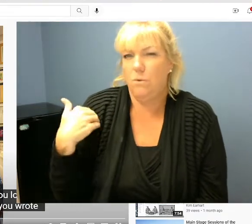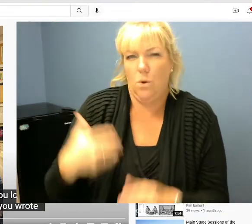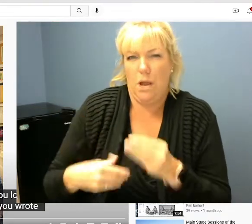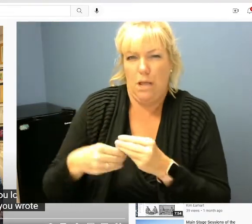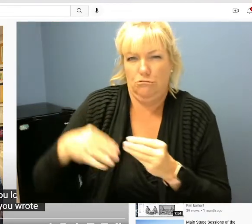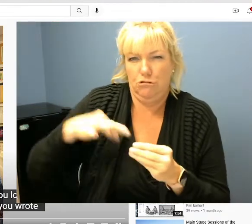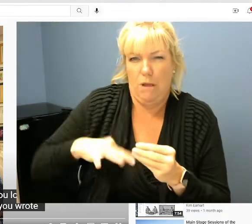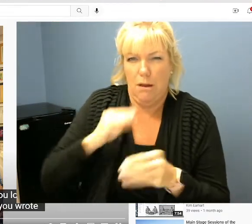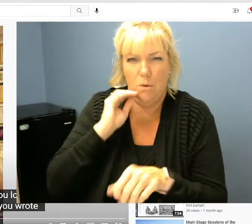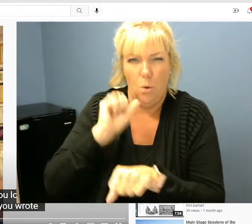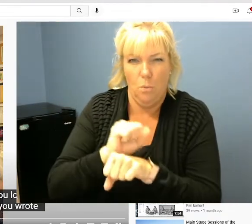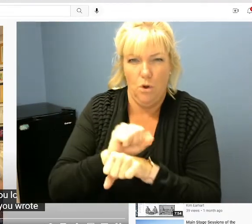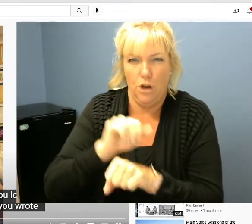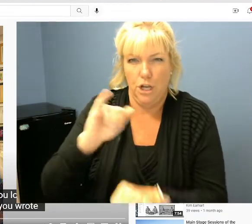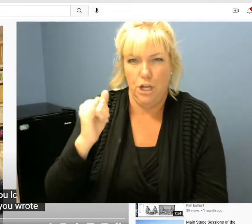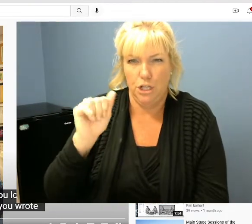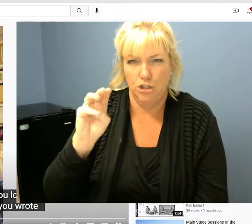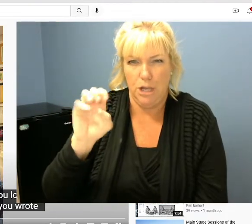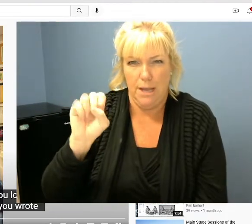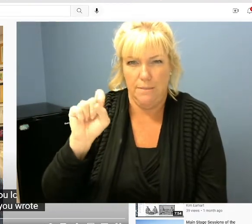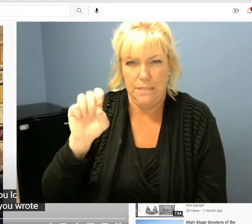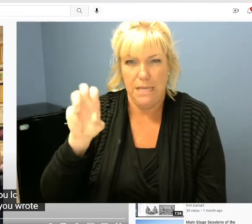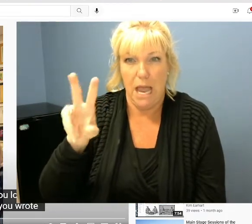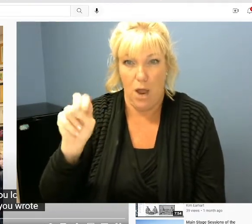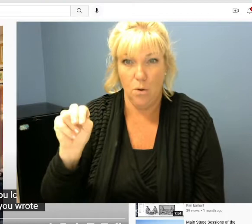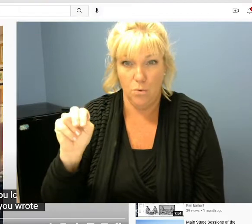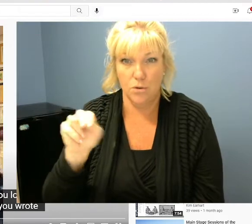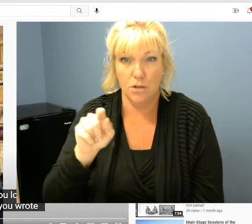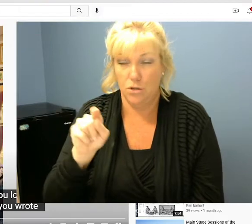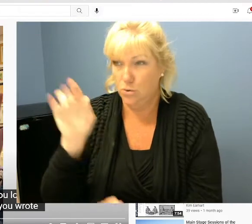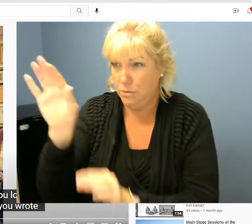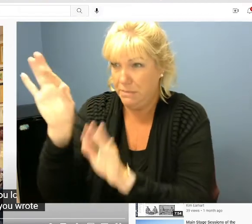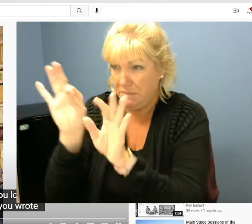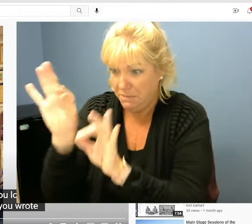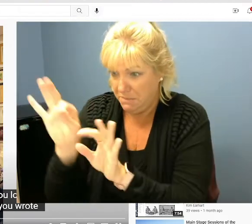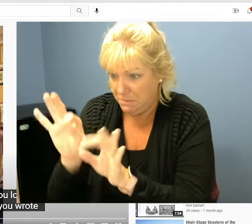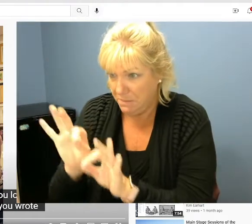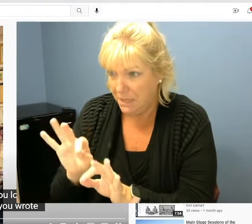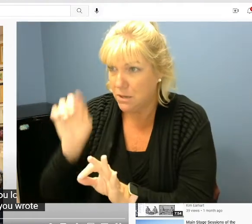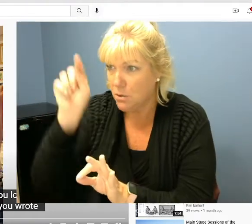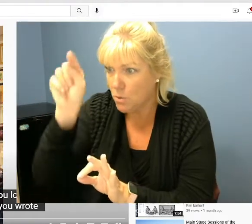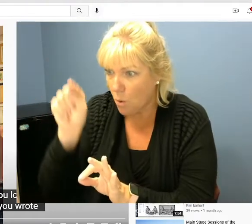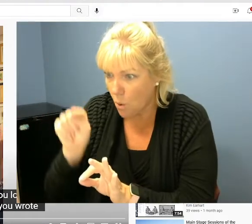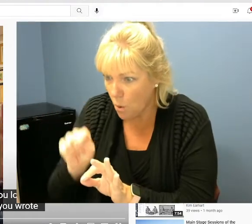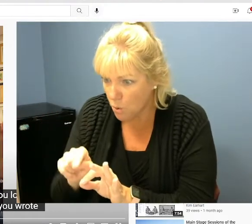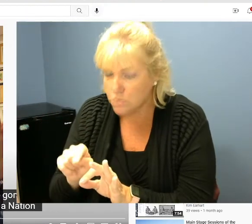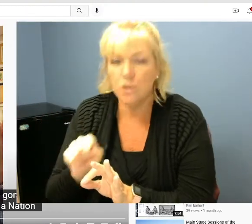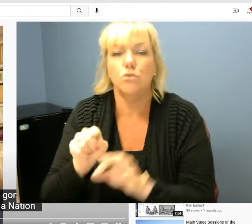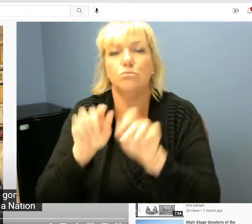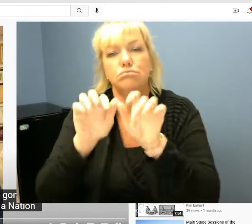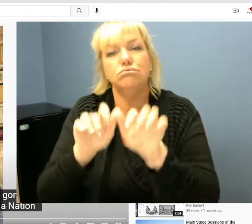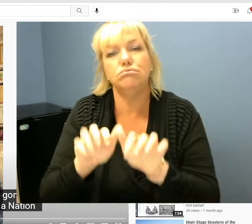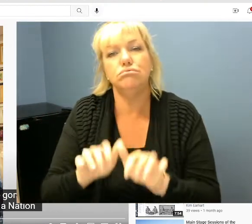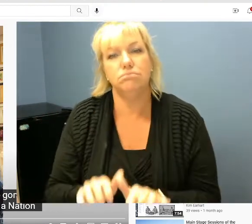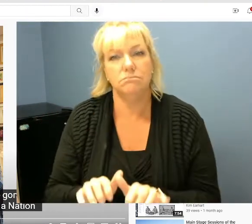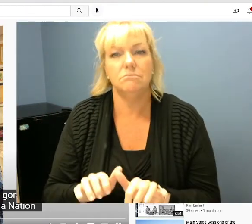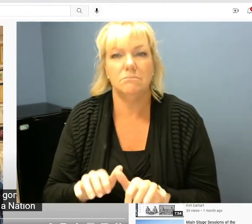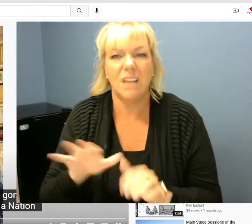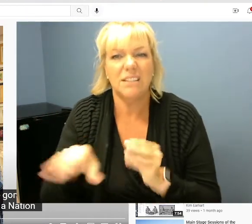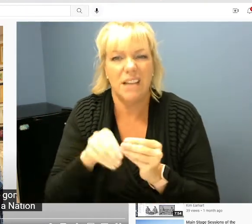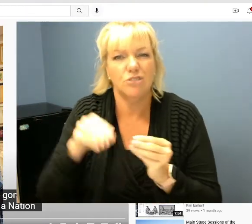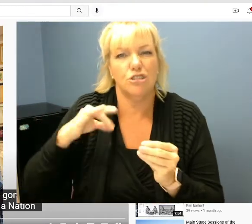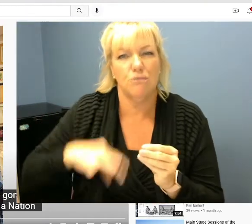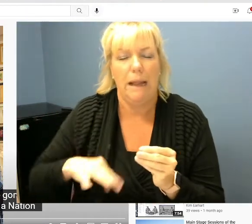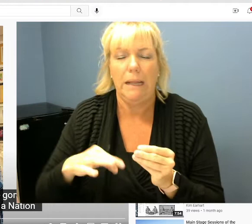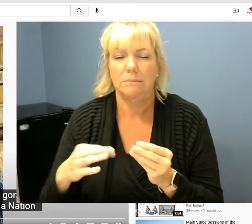the Jamestown artifacts, where you looked at the artifacts from Jamestown and you wrote about what you wrote. What you're